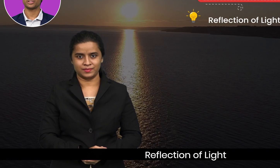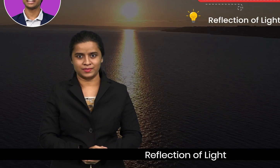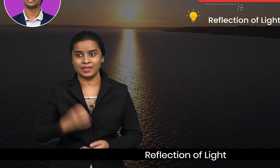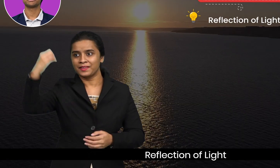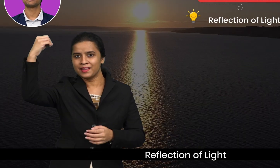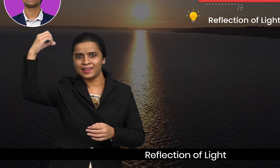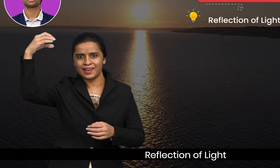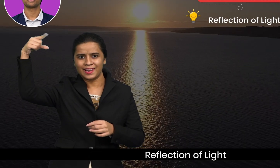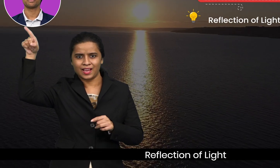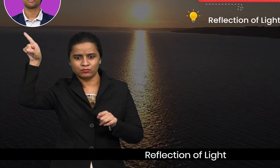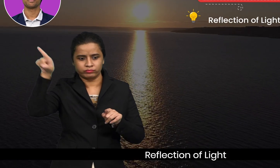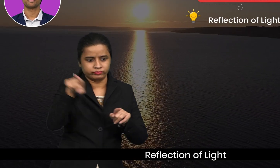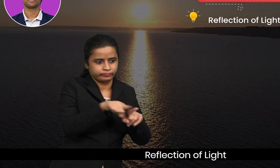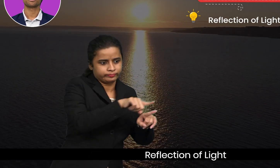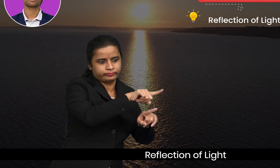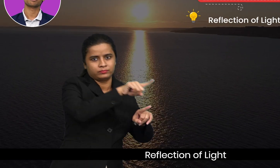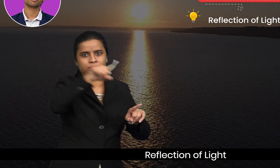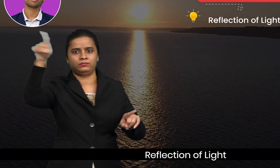reflection of light,